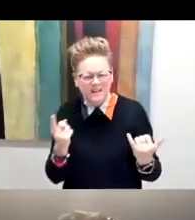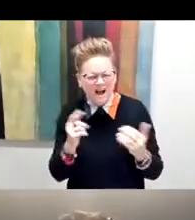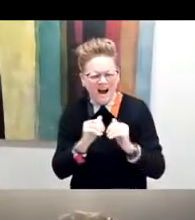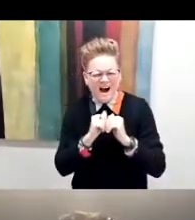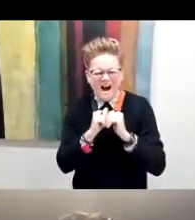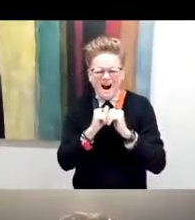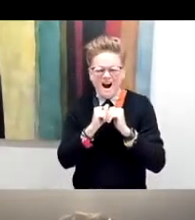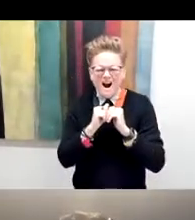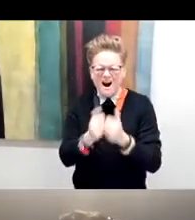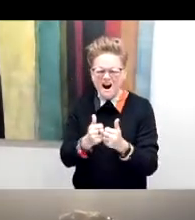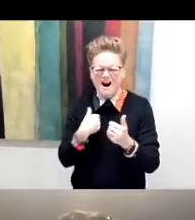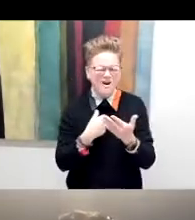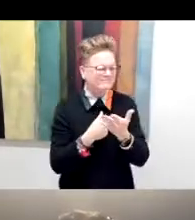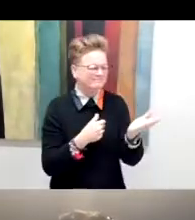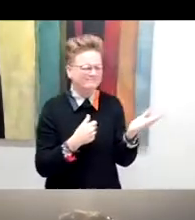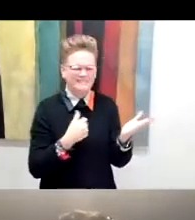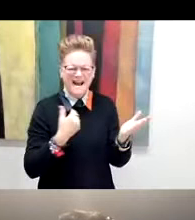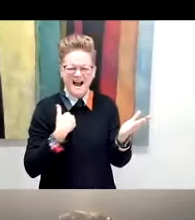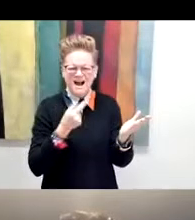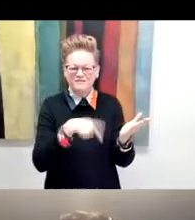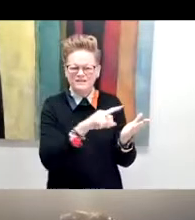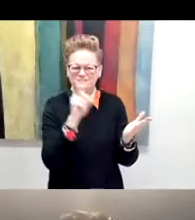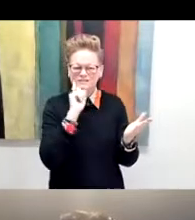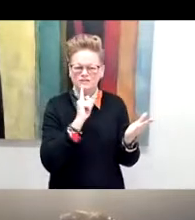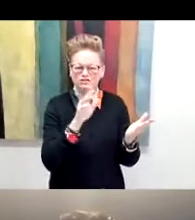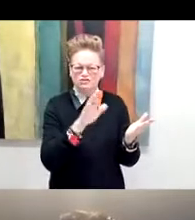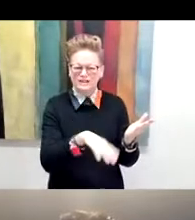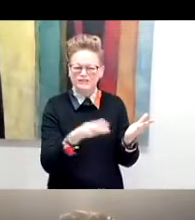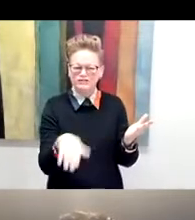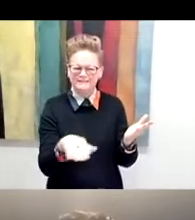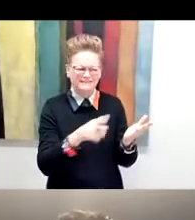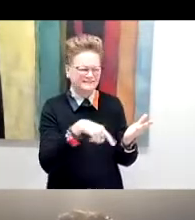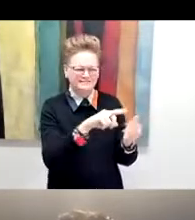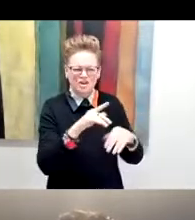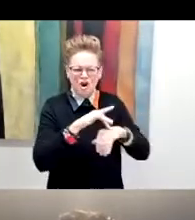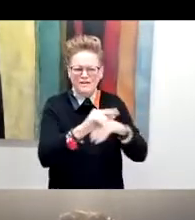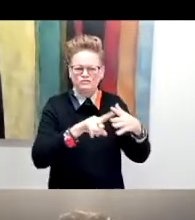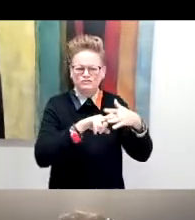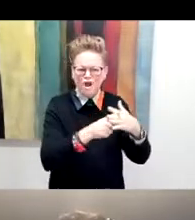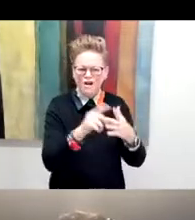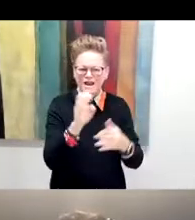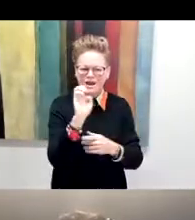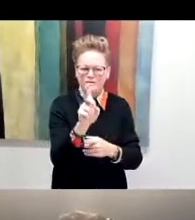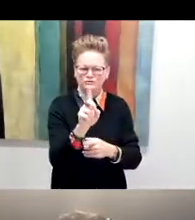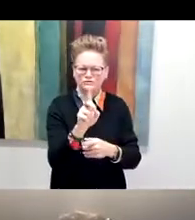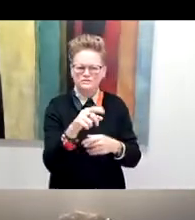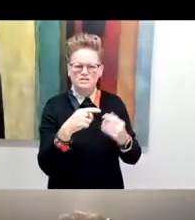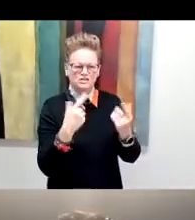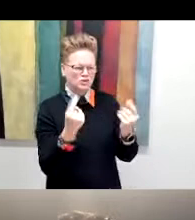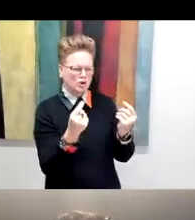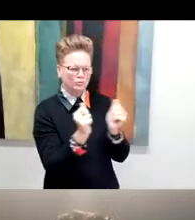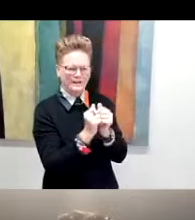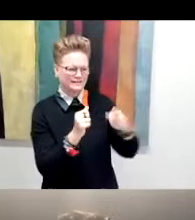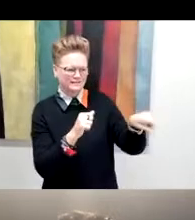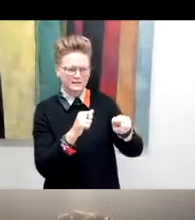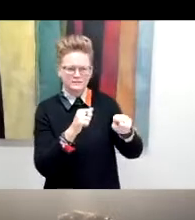today, we're going to talk about how deaf children in their